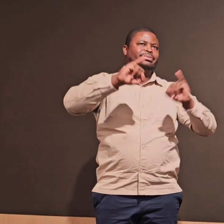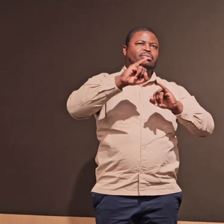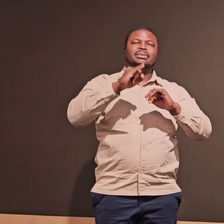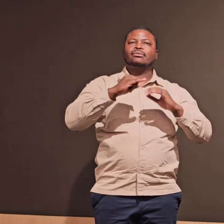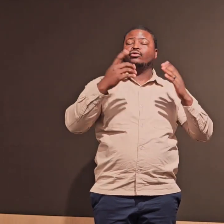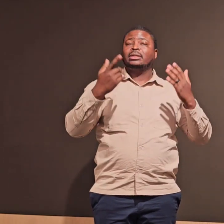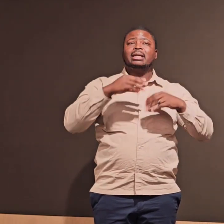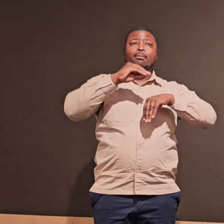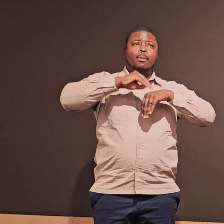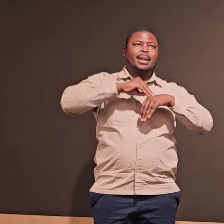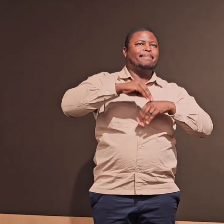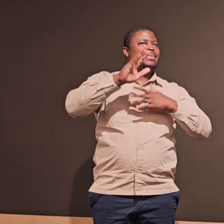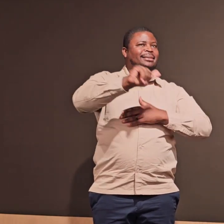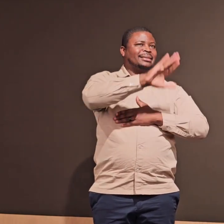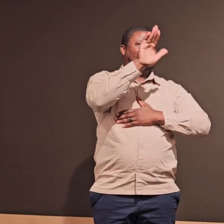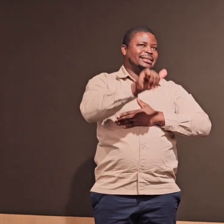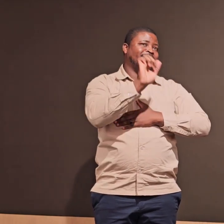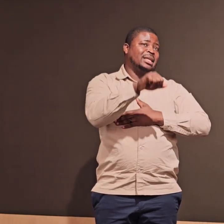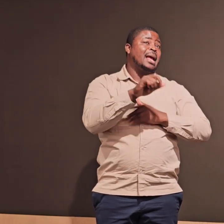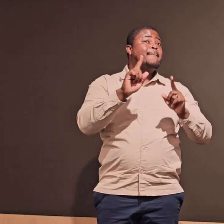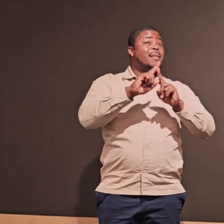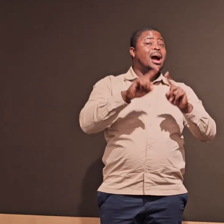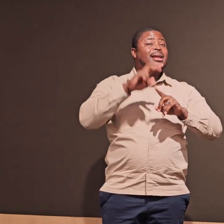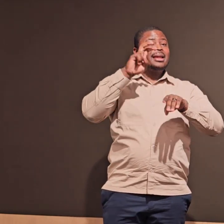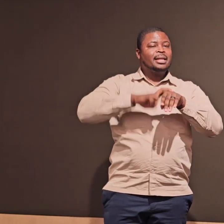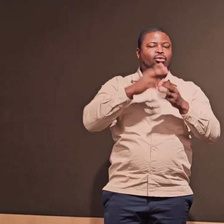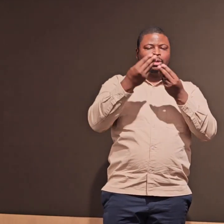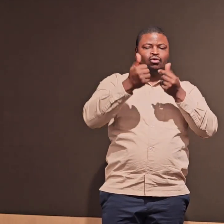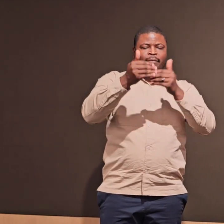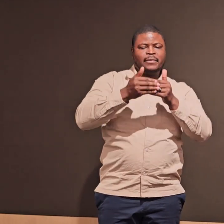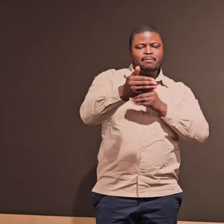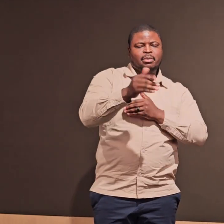obesity, which is a challenge and that we need to address.